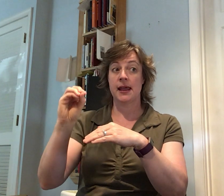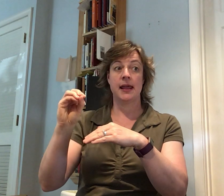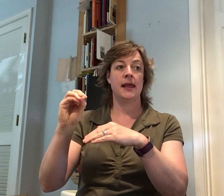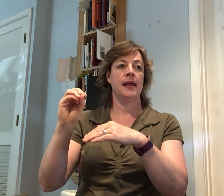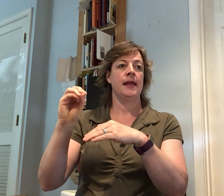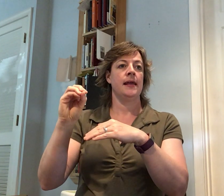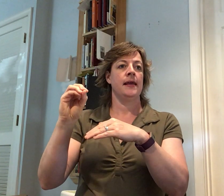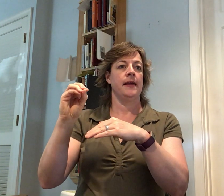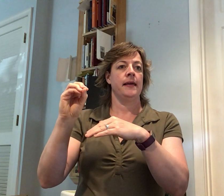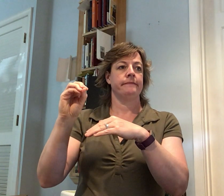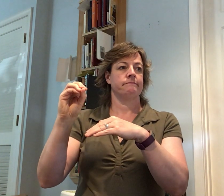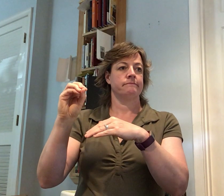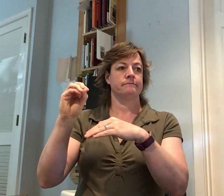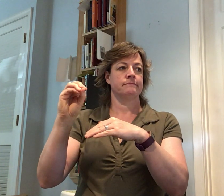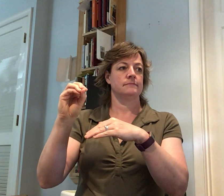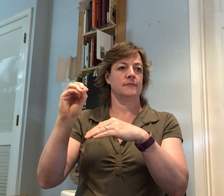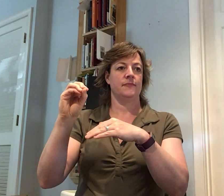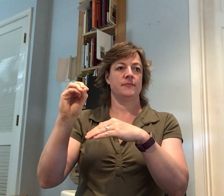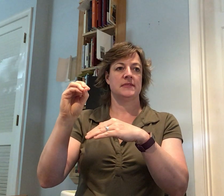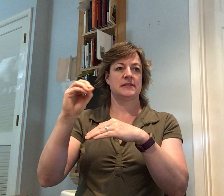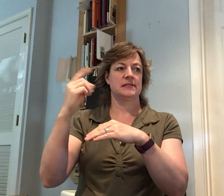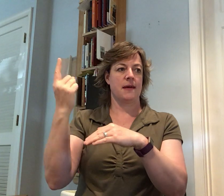viscosity. This type of lava